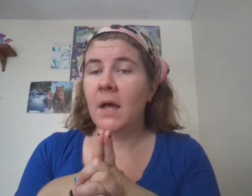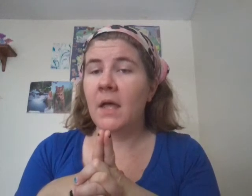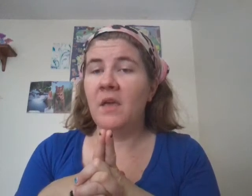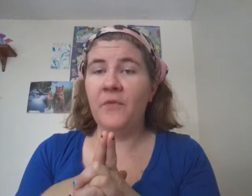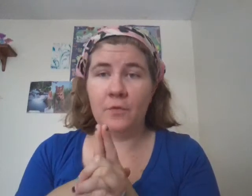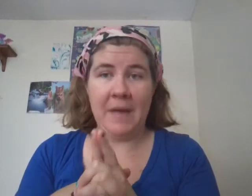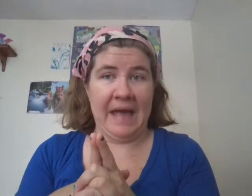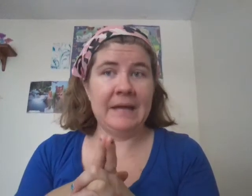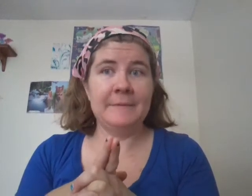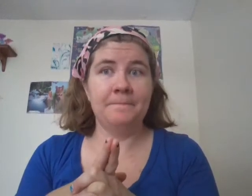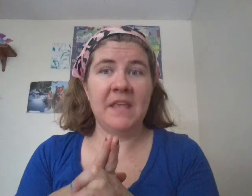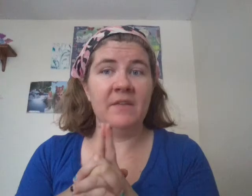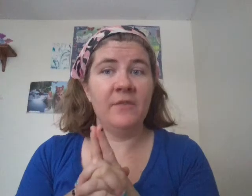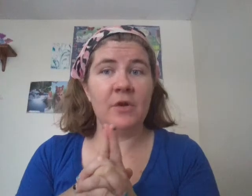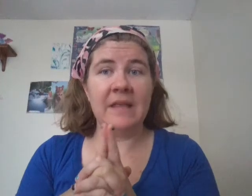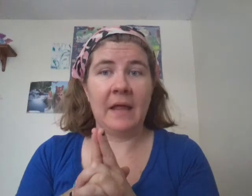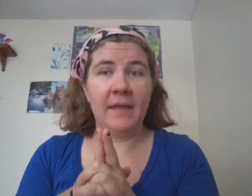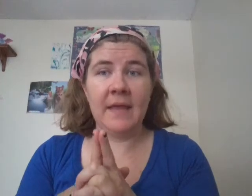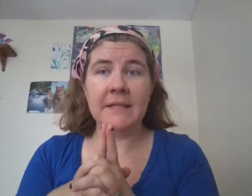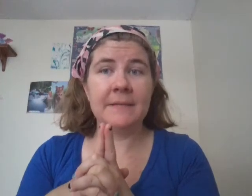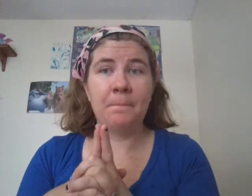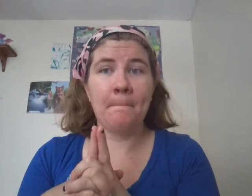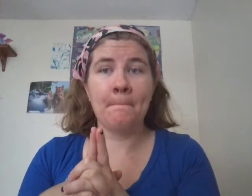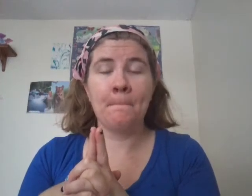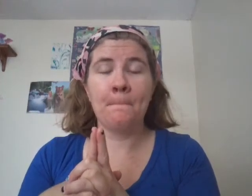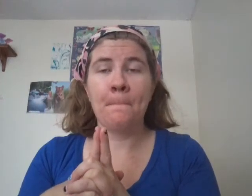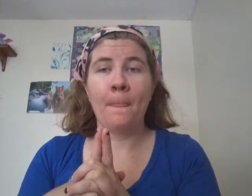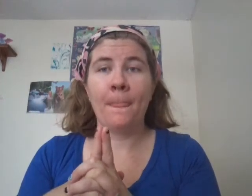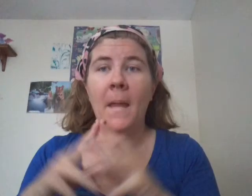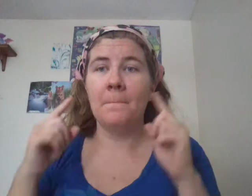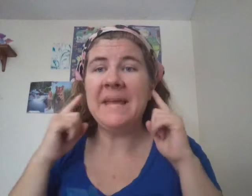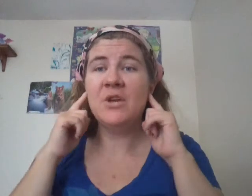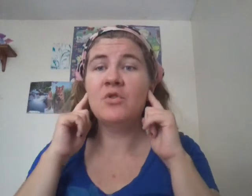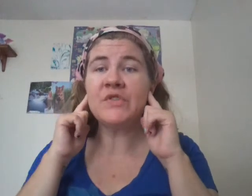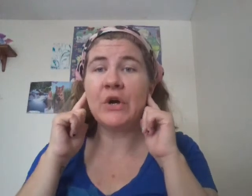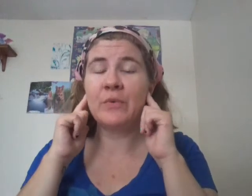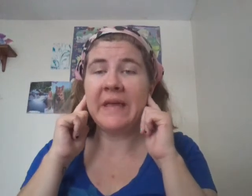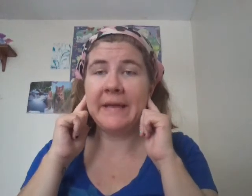If you're mad, even if you're not yelling yet, my ears will start ringing.